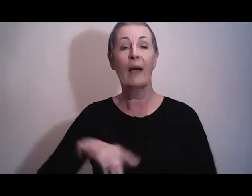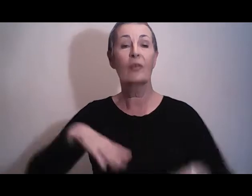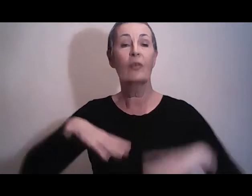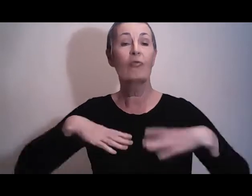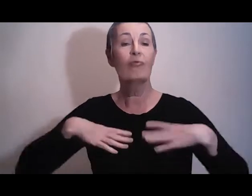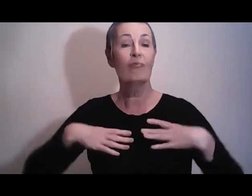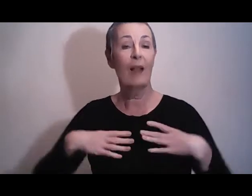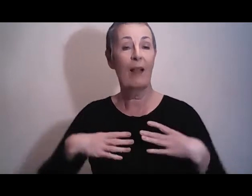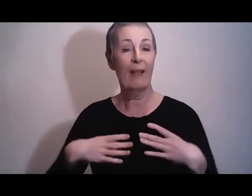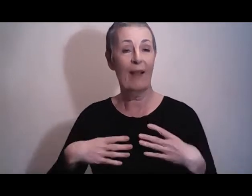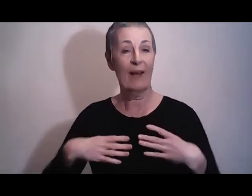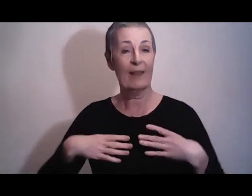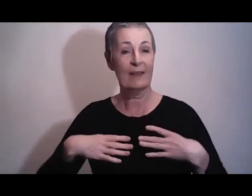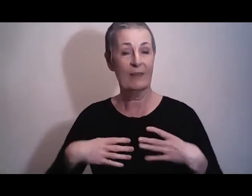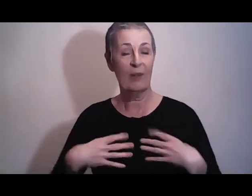comfortable.